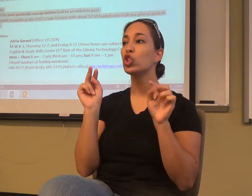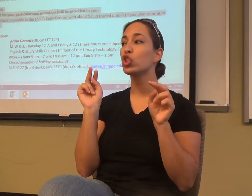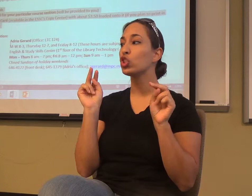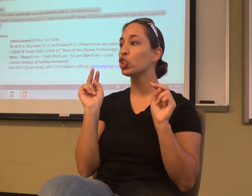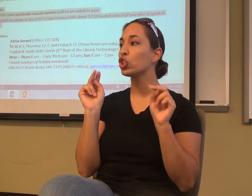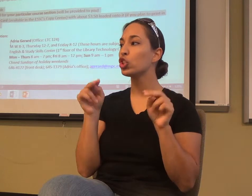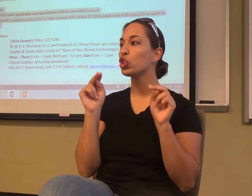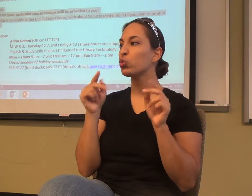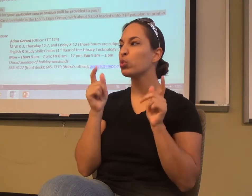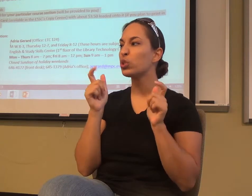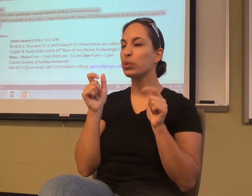lab card.